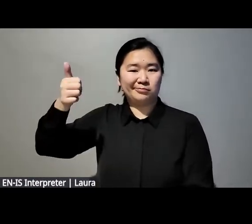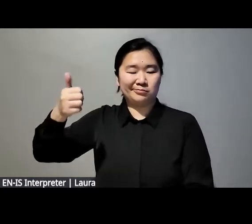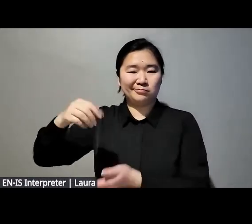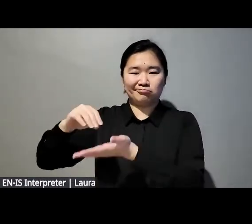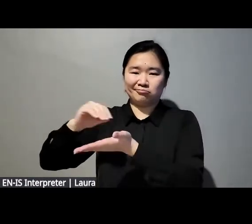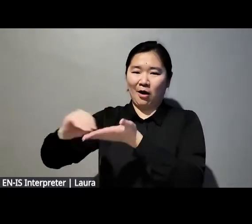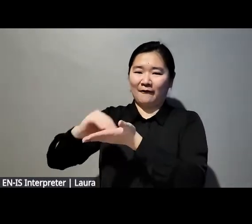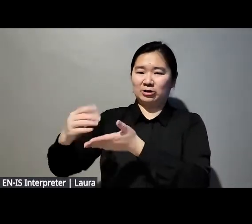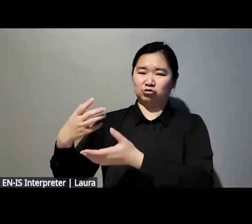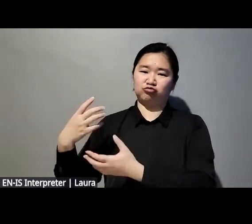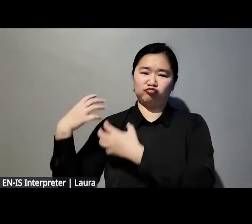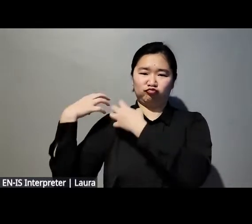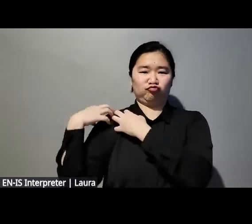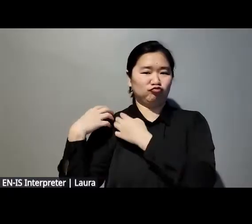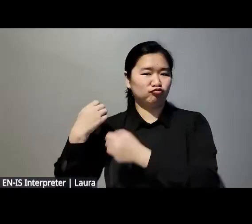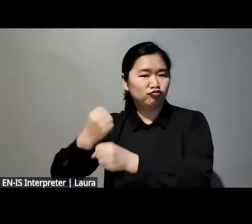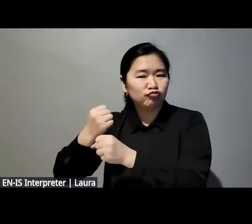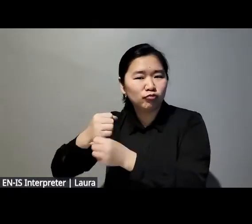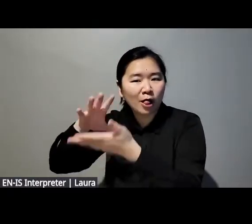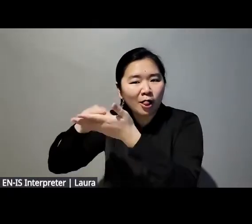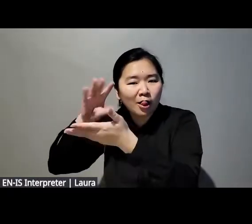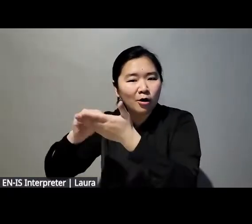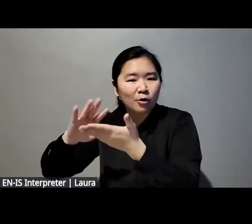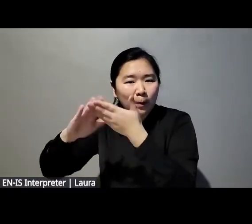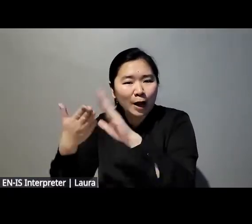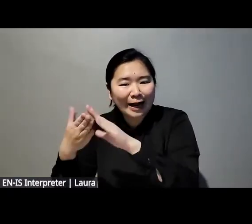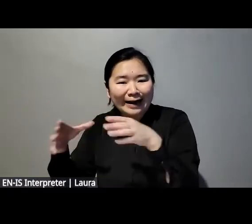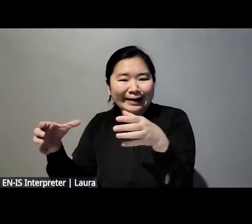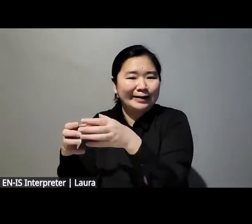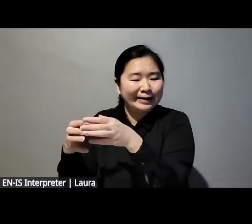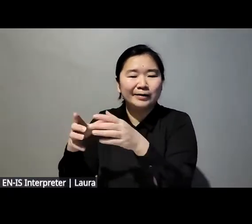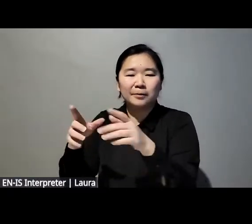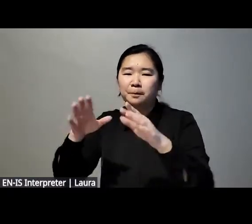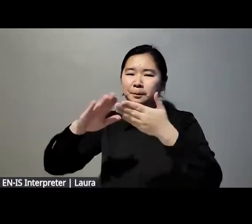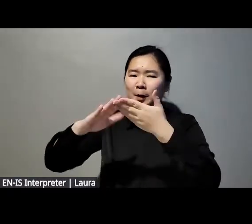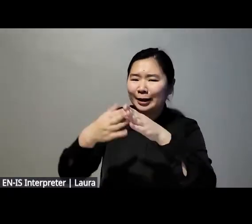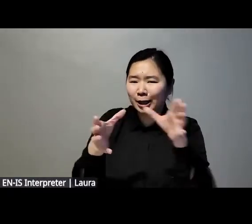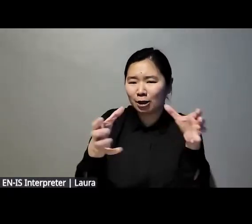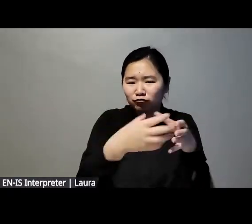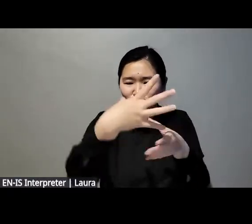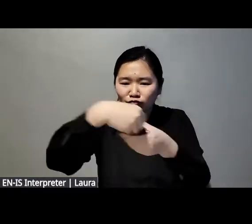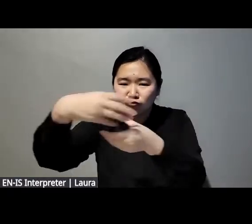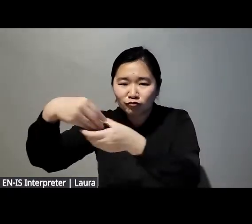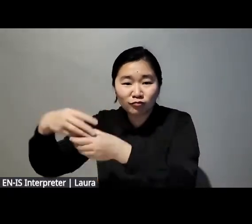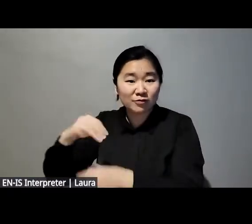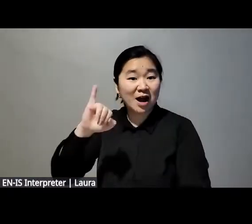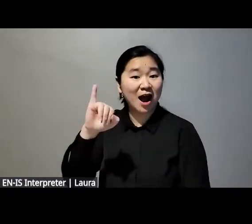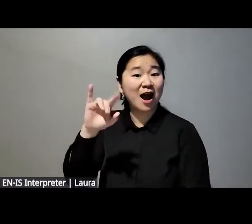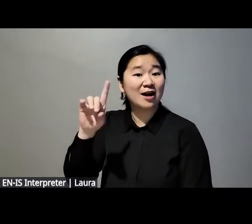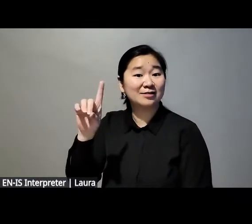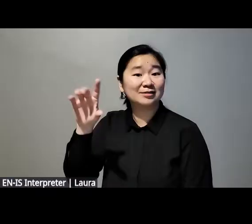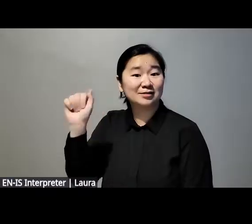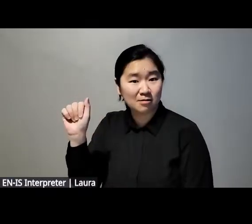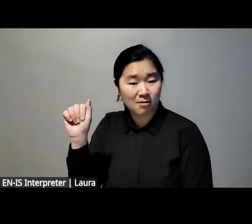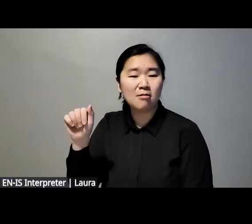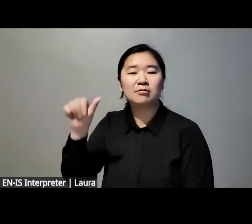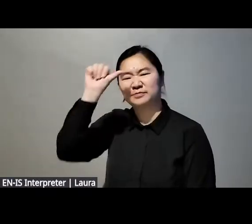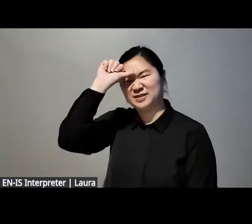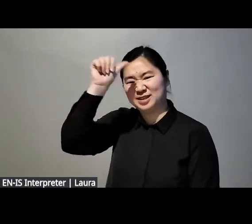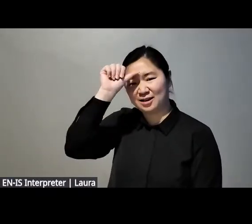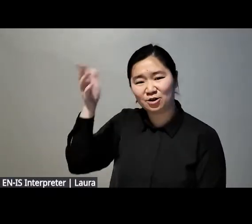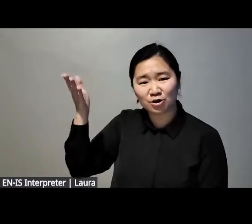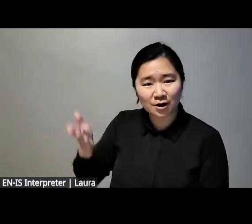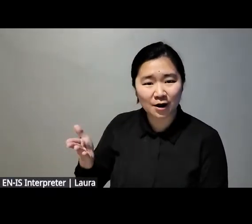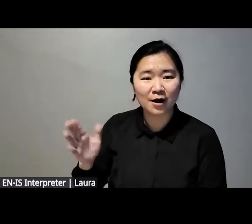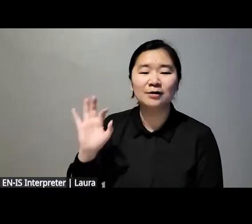Today, we've talked about disability inclusive development, and members on this esteemed panel have reflected